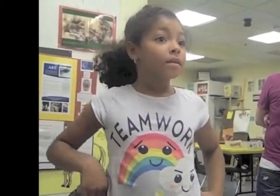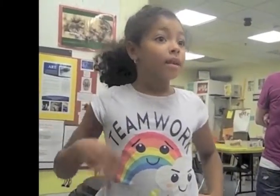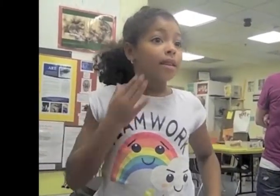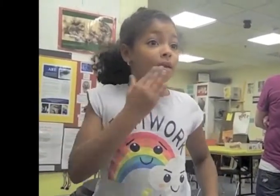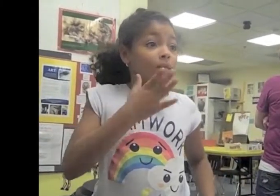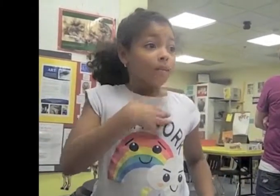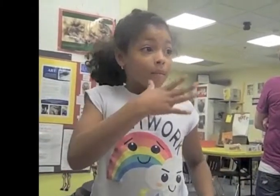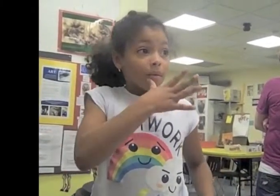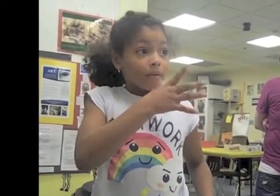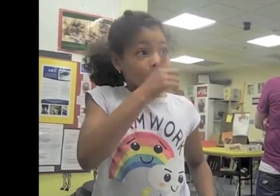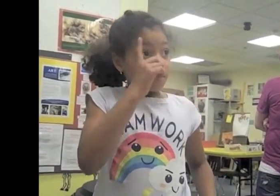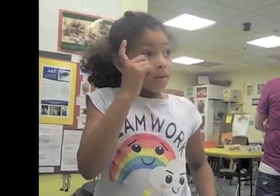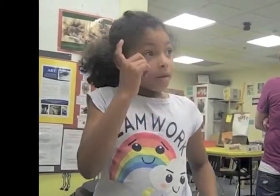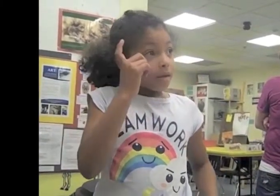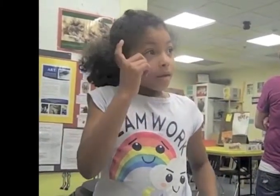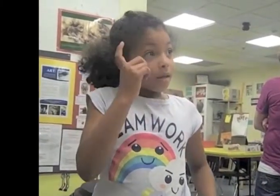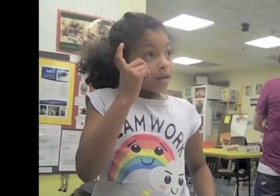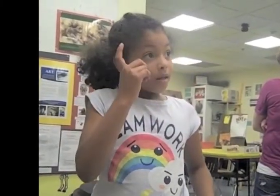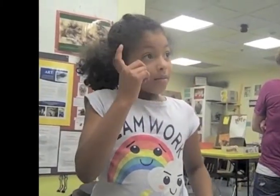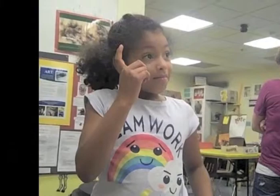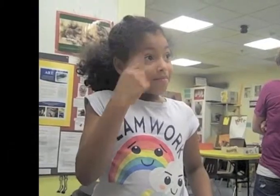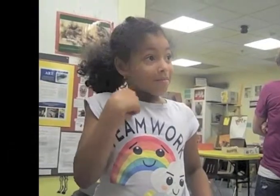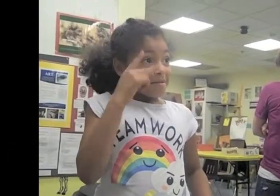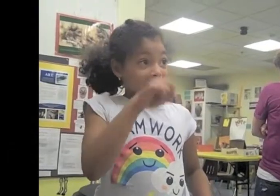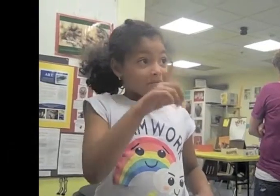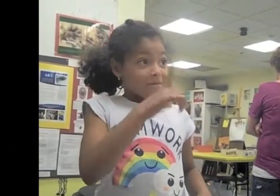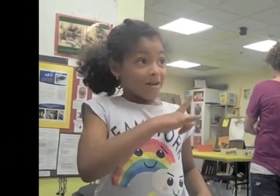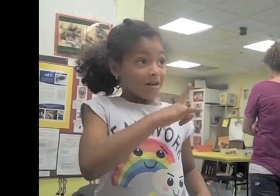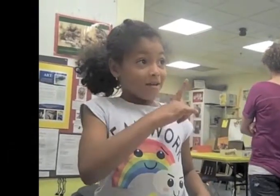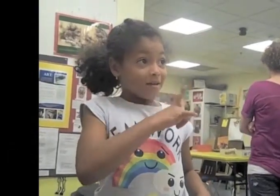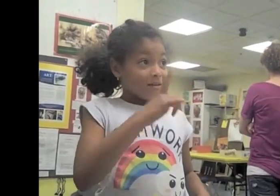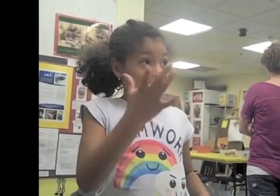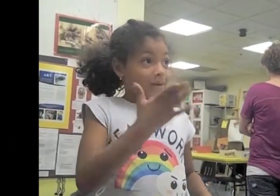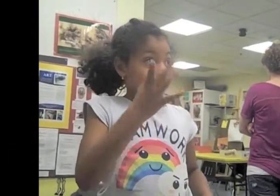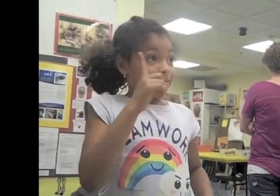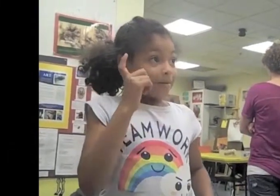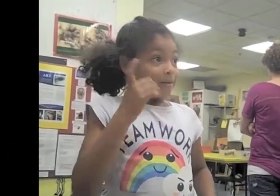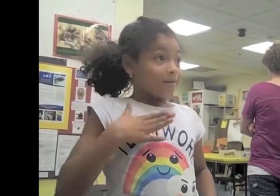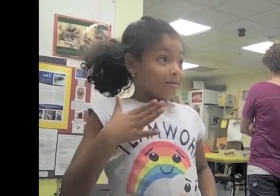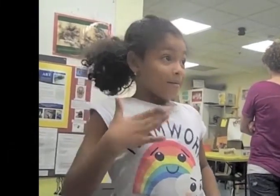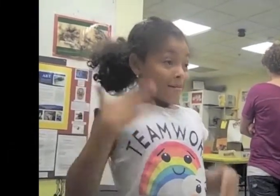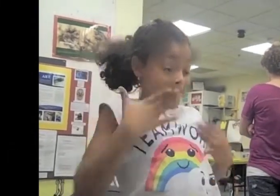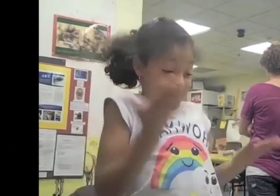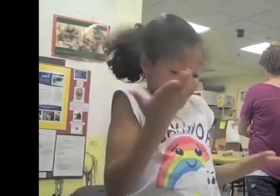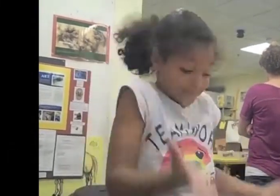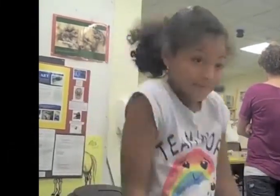I'm thankful for my mom. And then I go to the Learning Center. I'm so happy to be here.